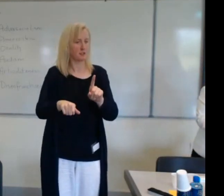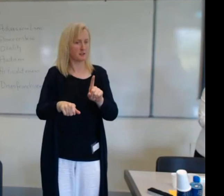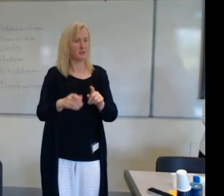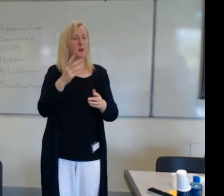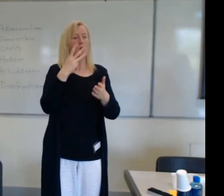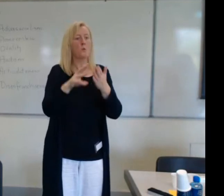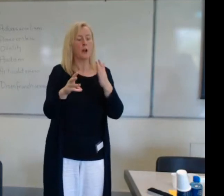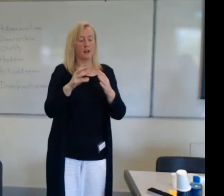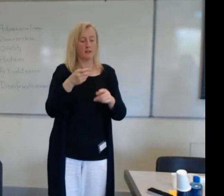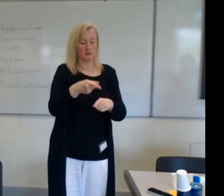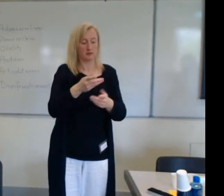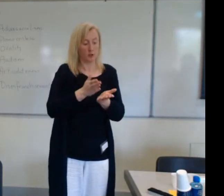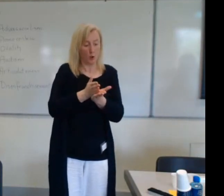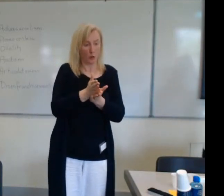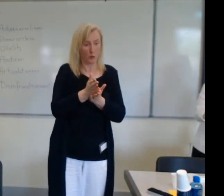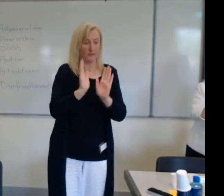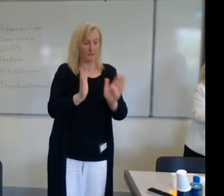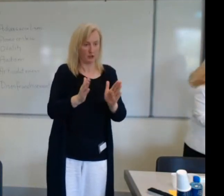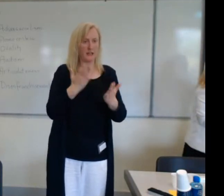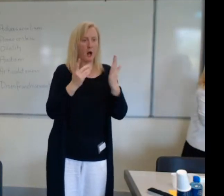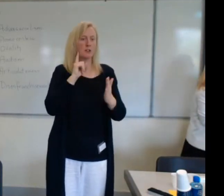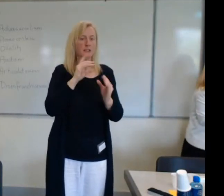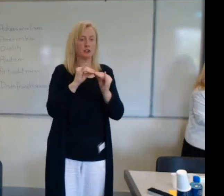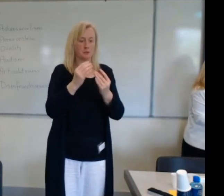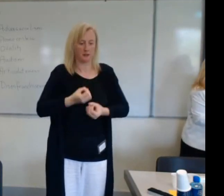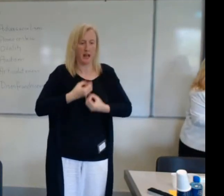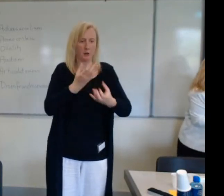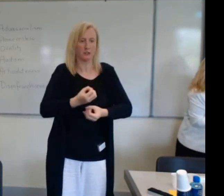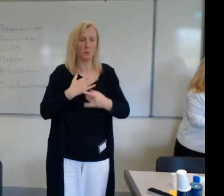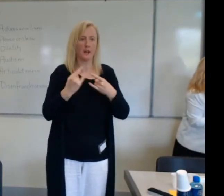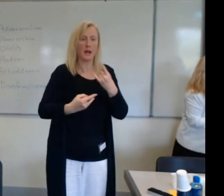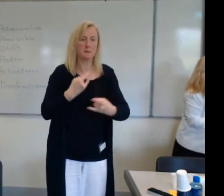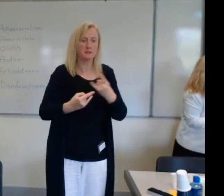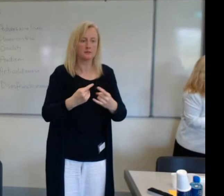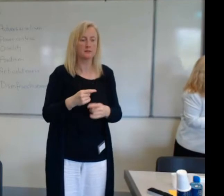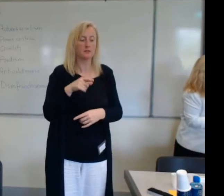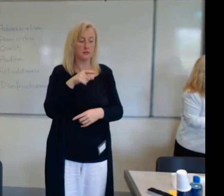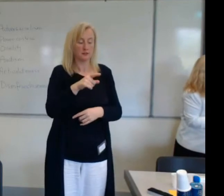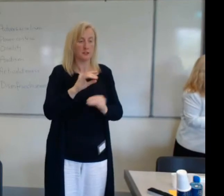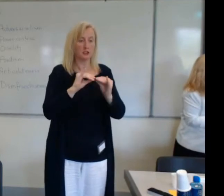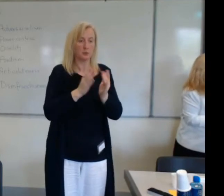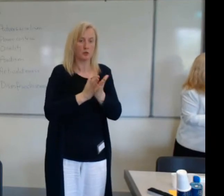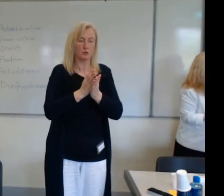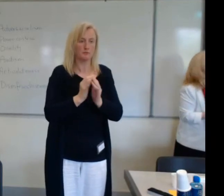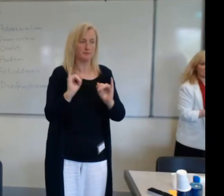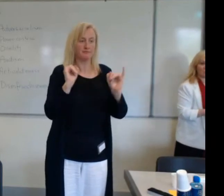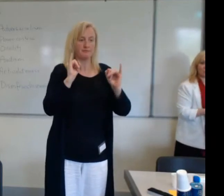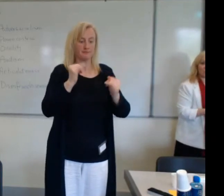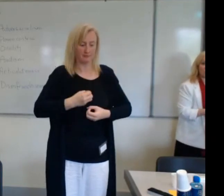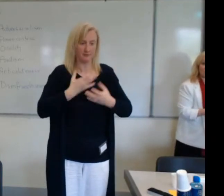about vicarious trauma? You know, all of those things need to be thought about. And what about the legal basis for the provision of